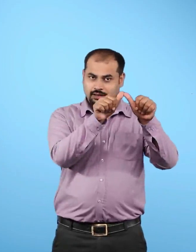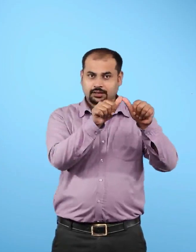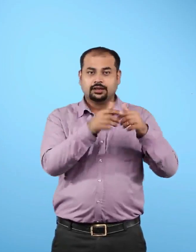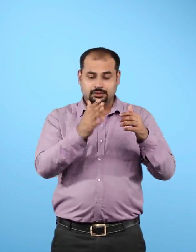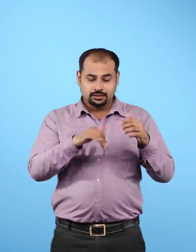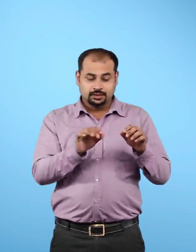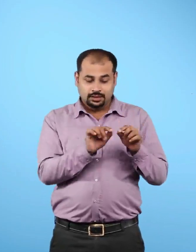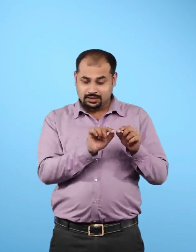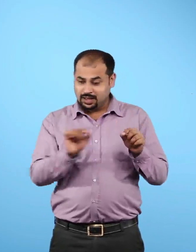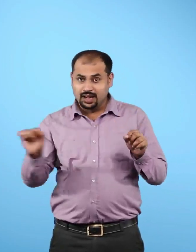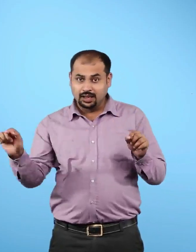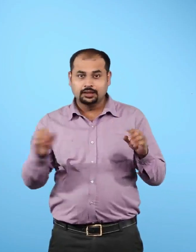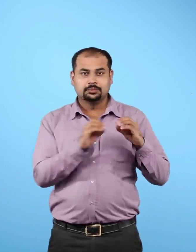A or B?